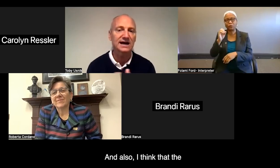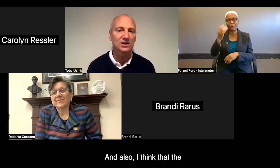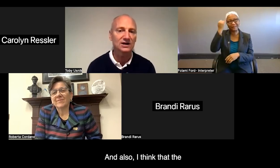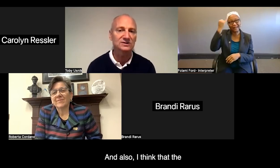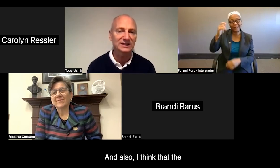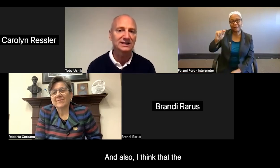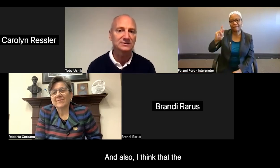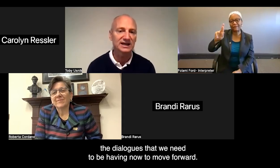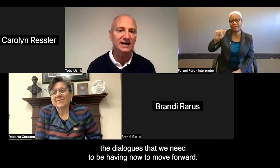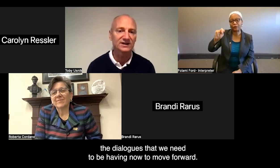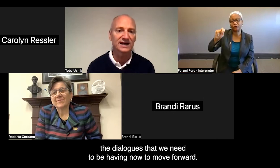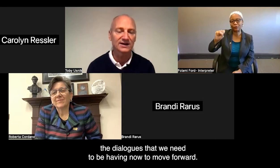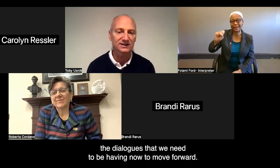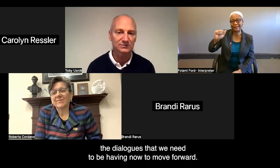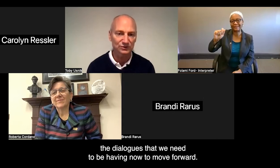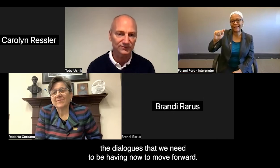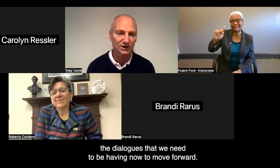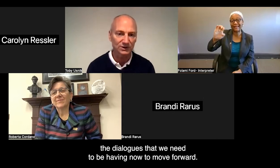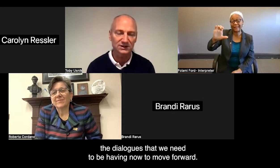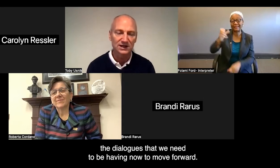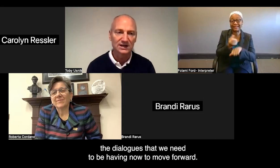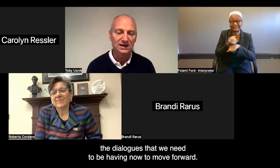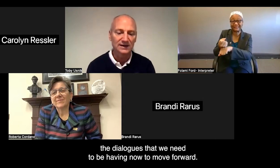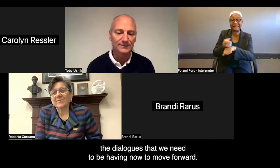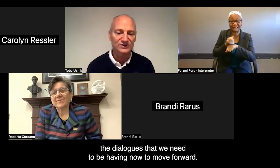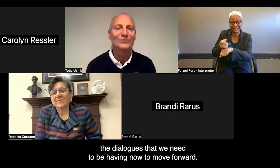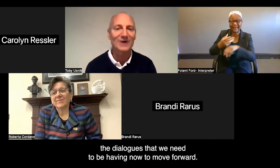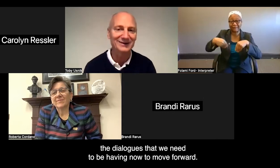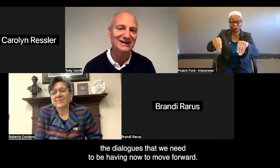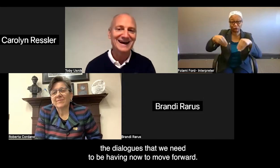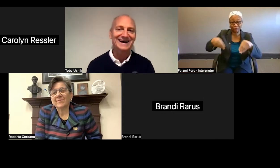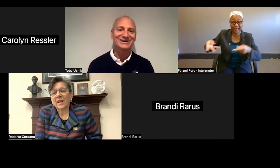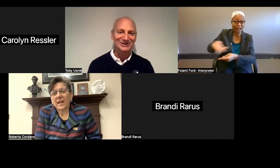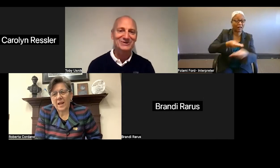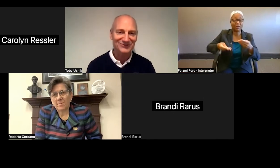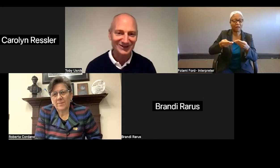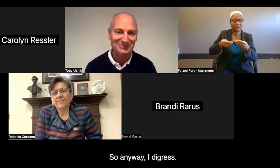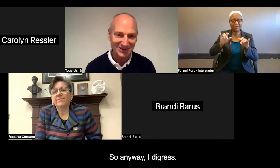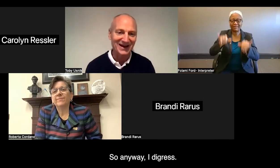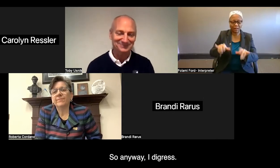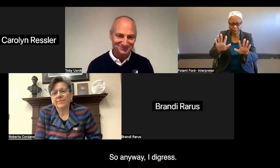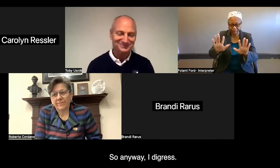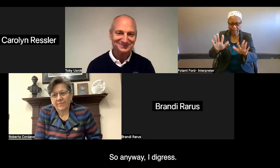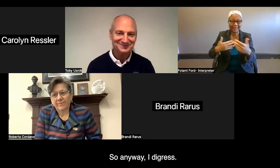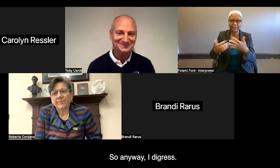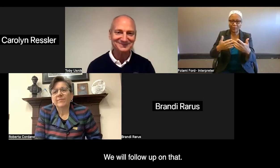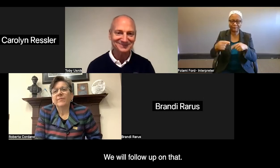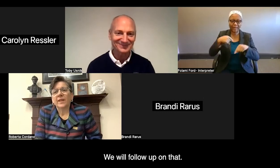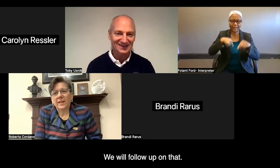the dialogues that we need to be having now to move forward. Um, so anyway, I digress. We will follow up on that.